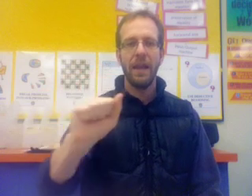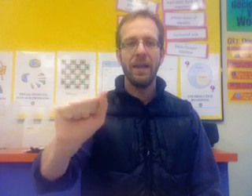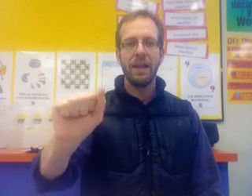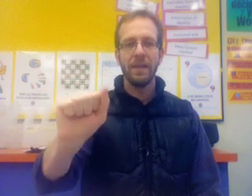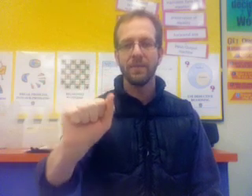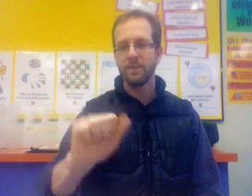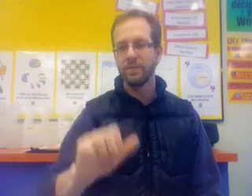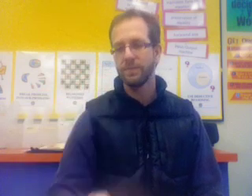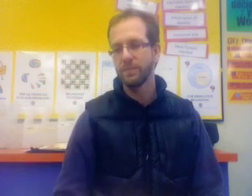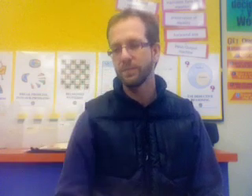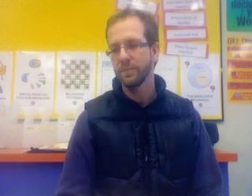Any.